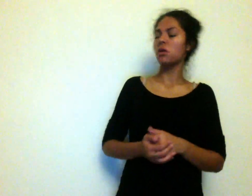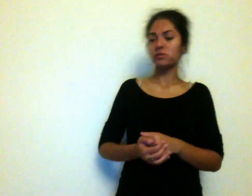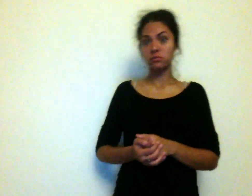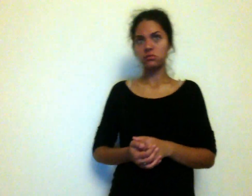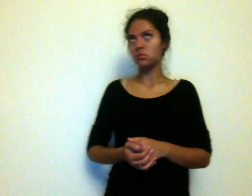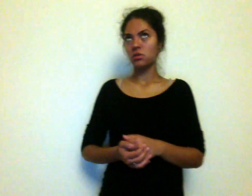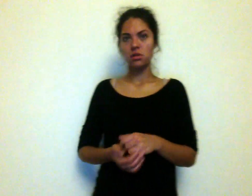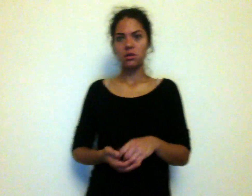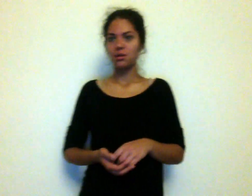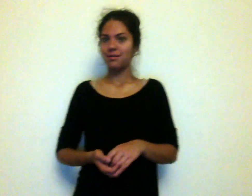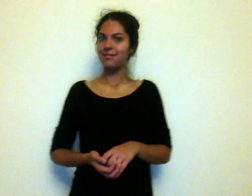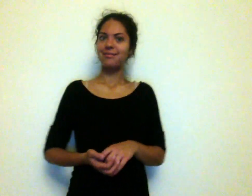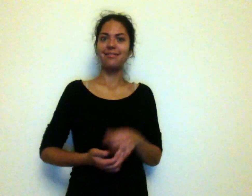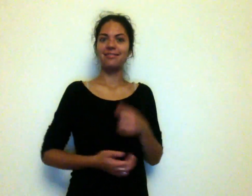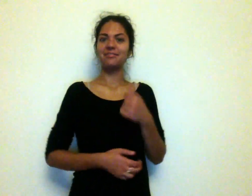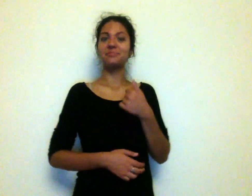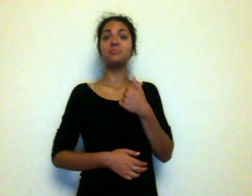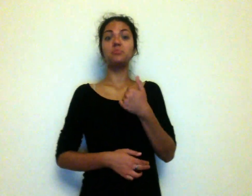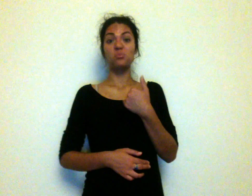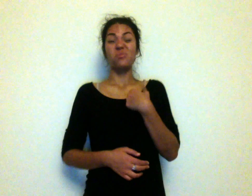And as soon as I finished my address,